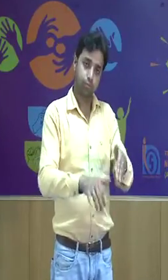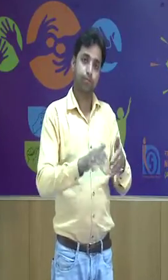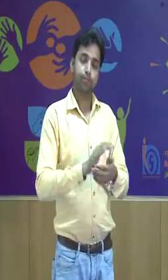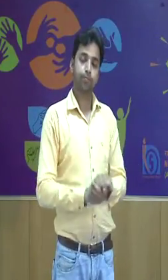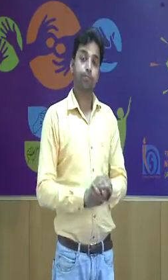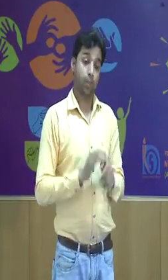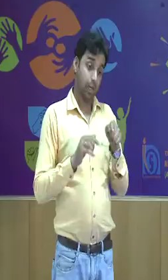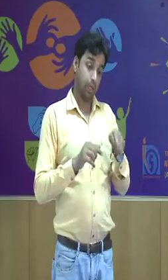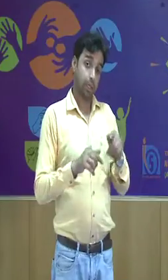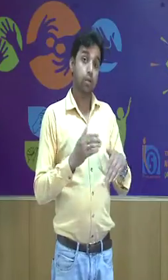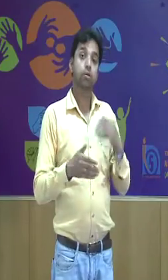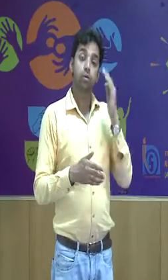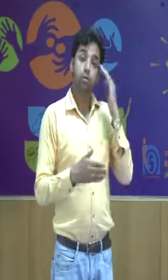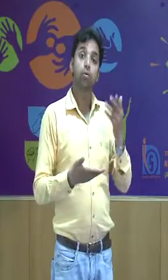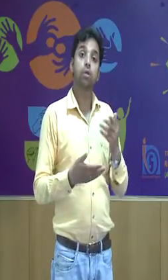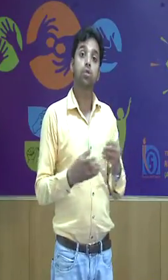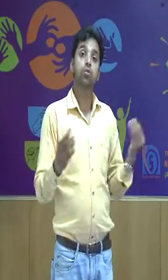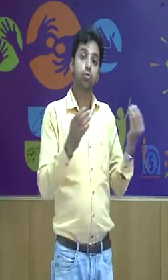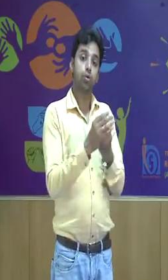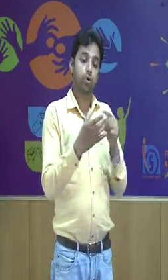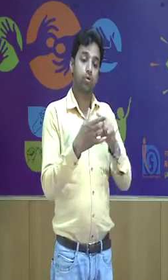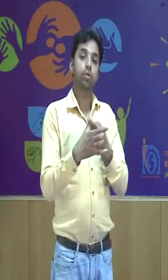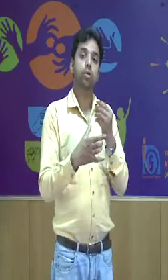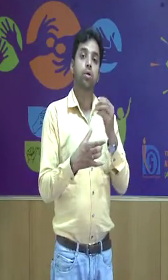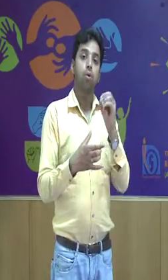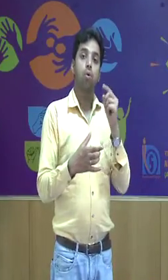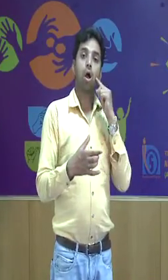This is known as joint family.